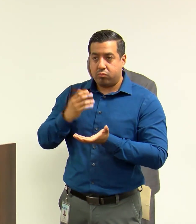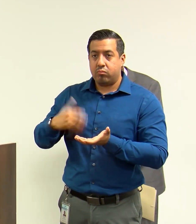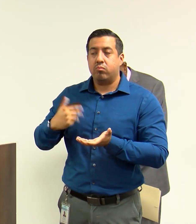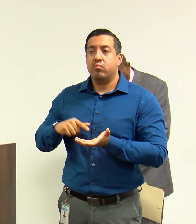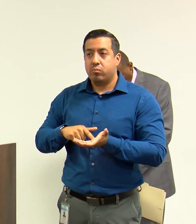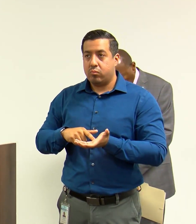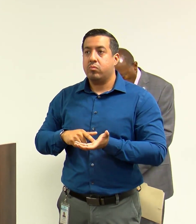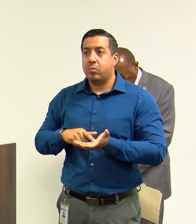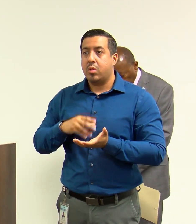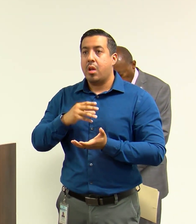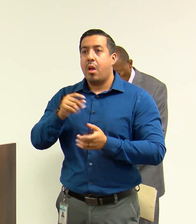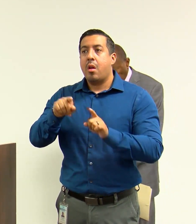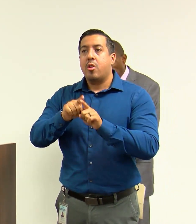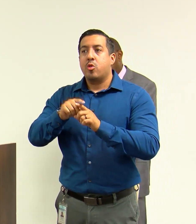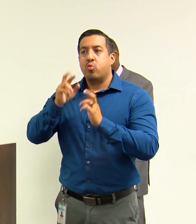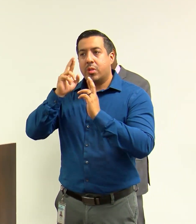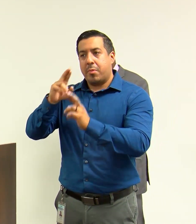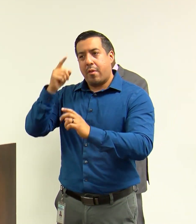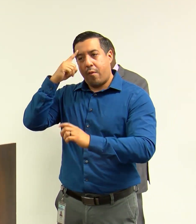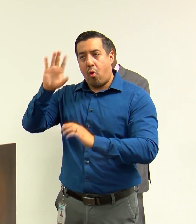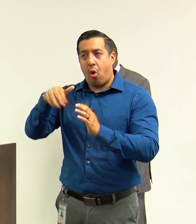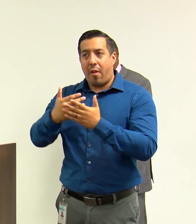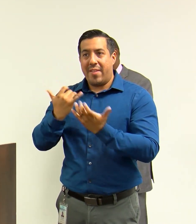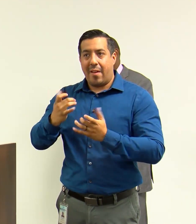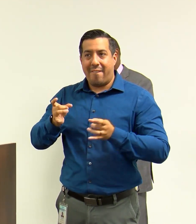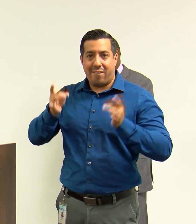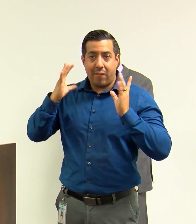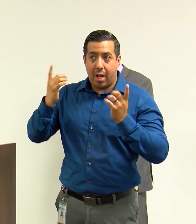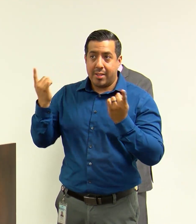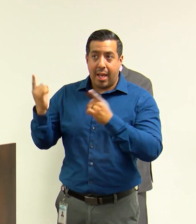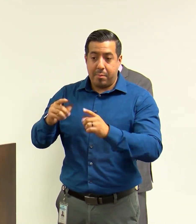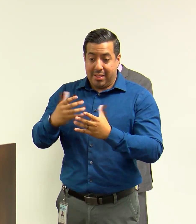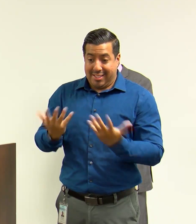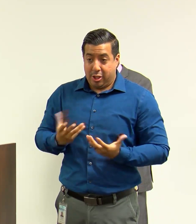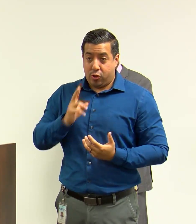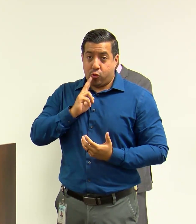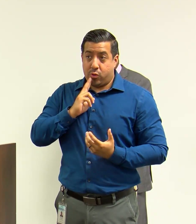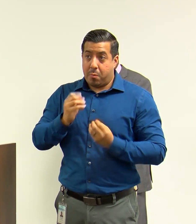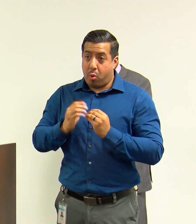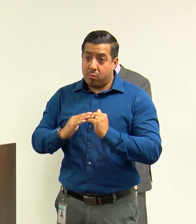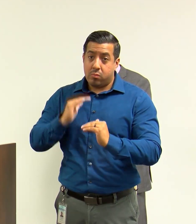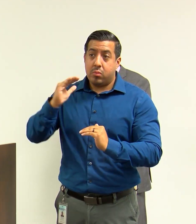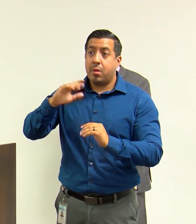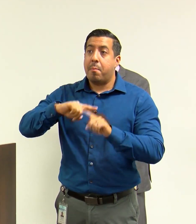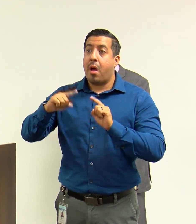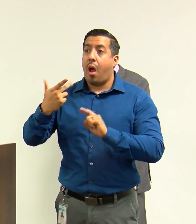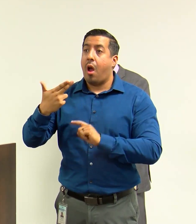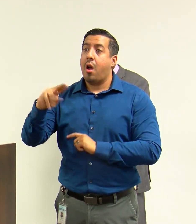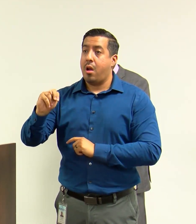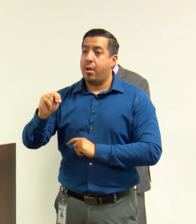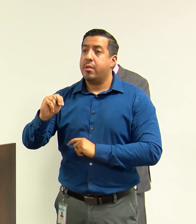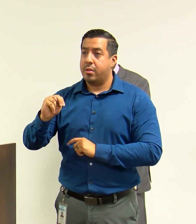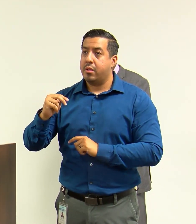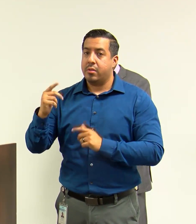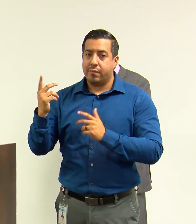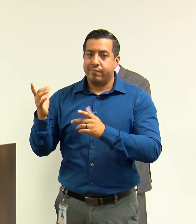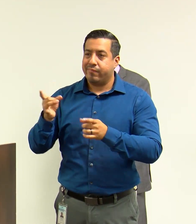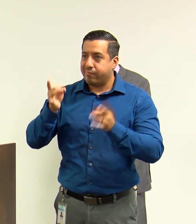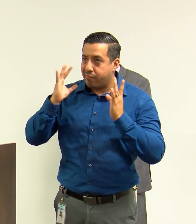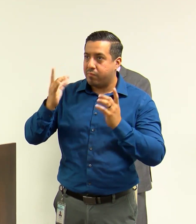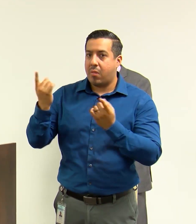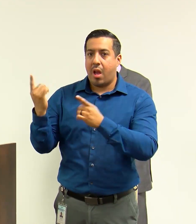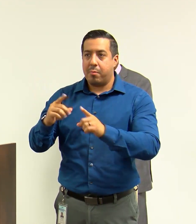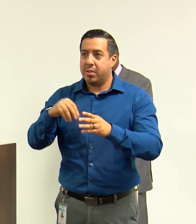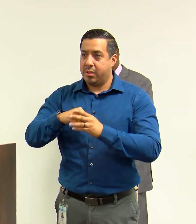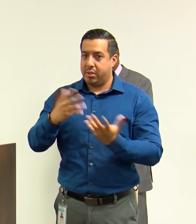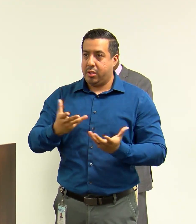to the rising violence that is not only here in Houston, gun violence in particular, but across the nation. And one of the things